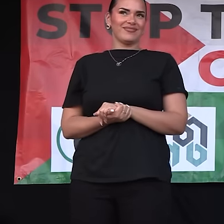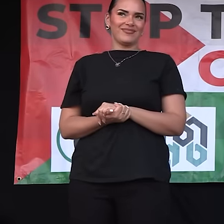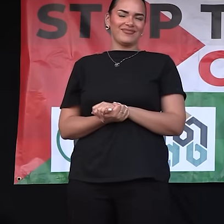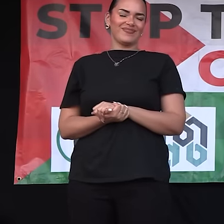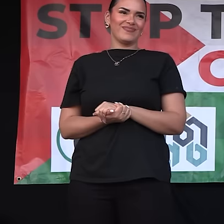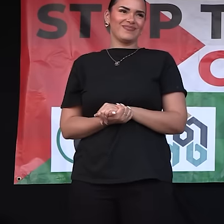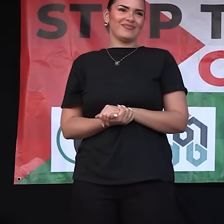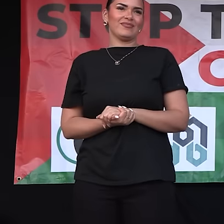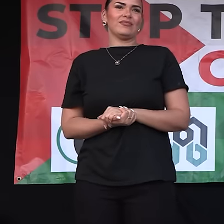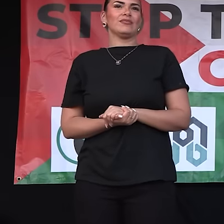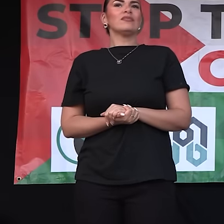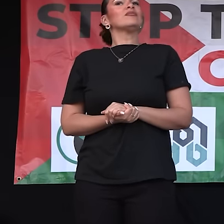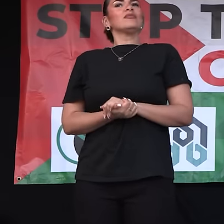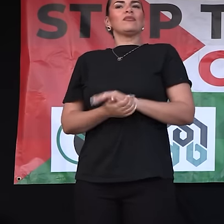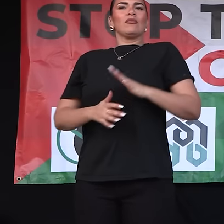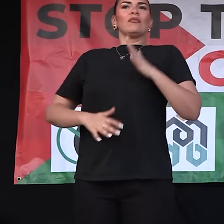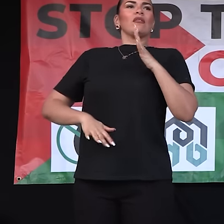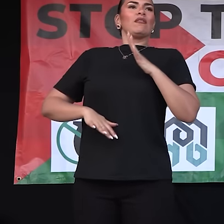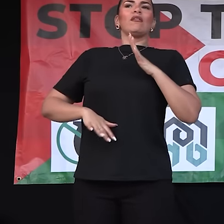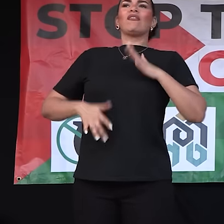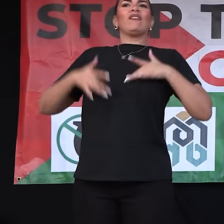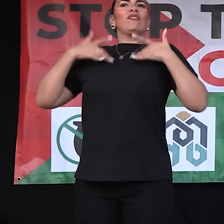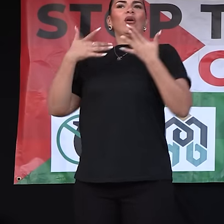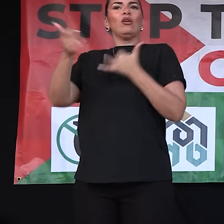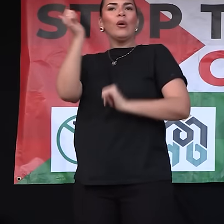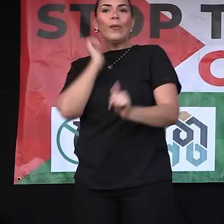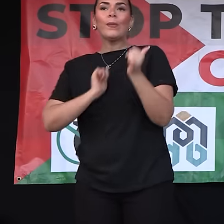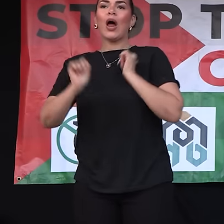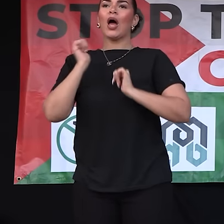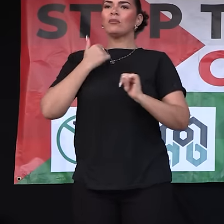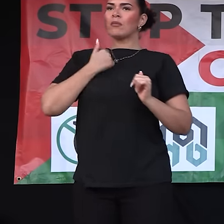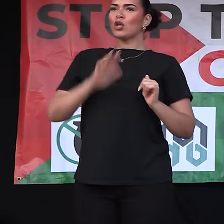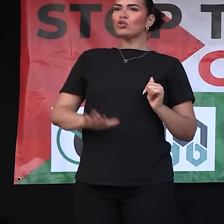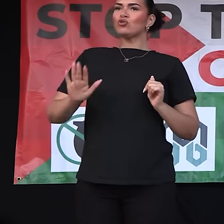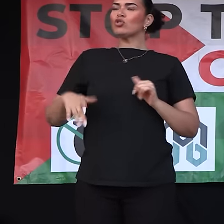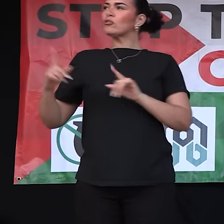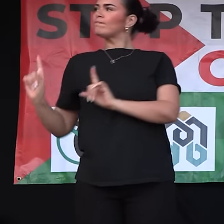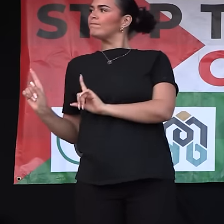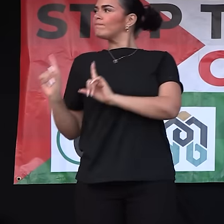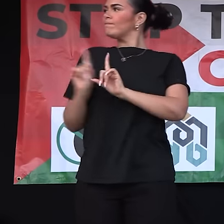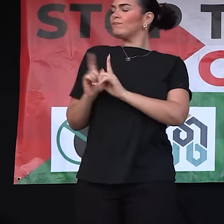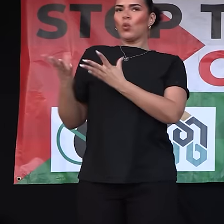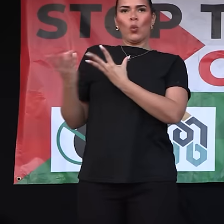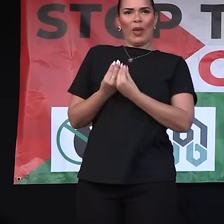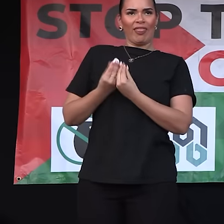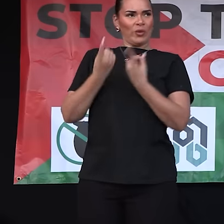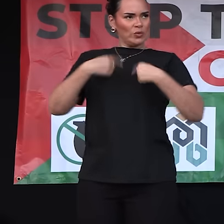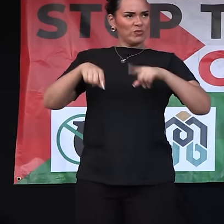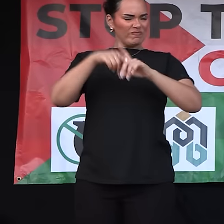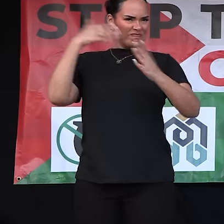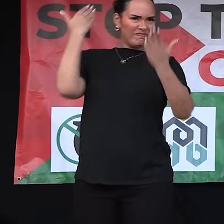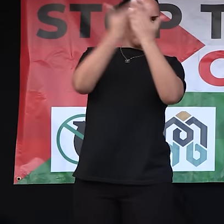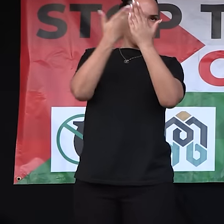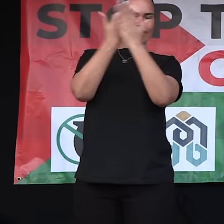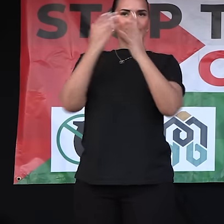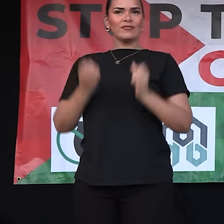And while it fills me with pride to have them here and stand in front of them demanding a free